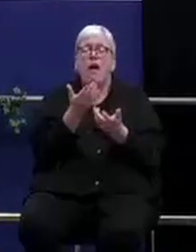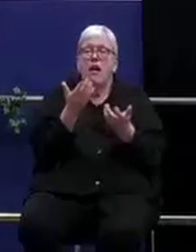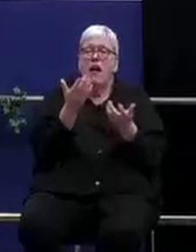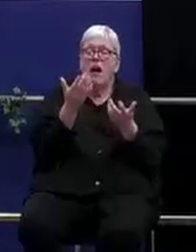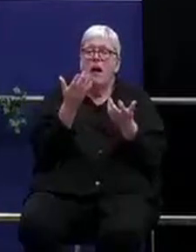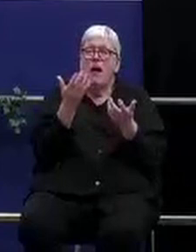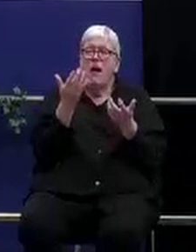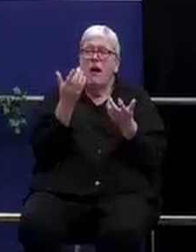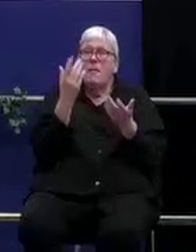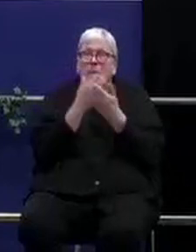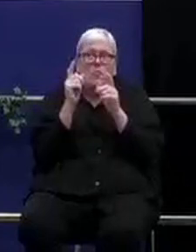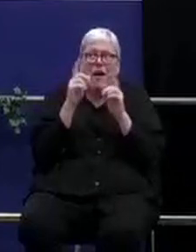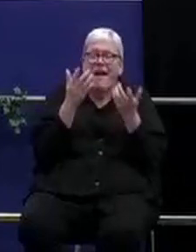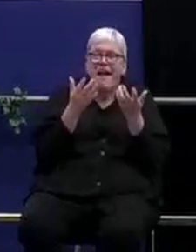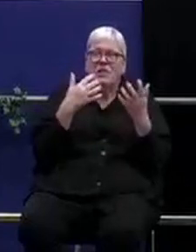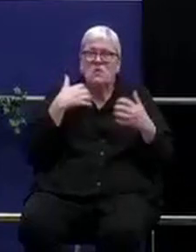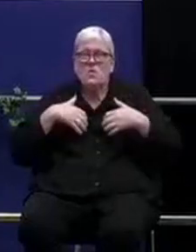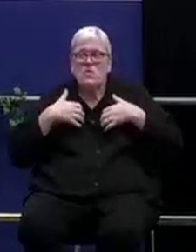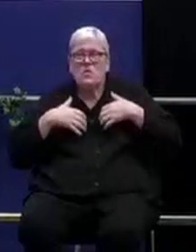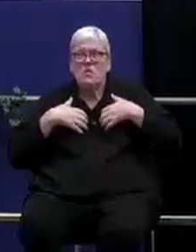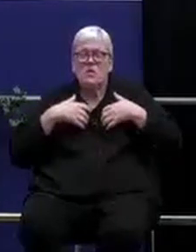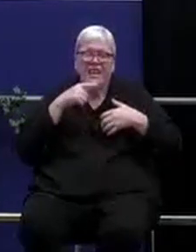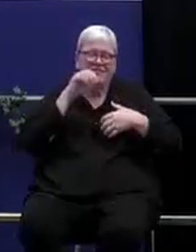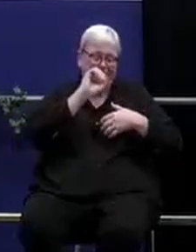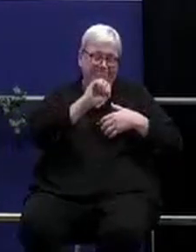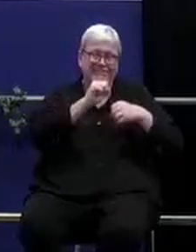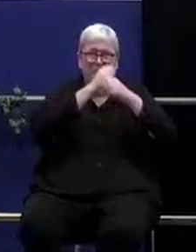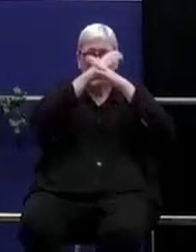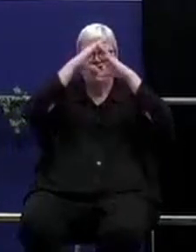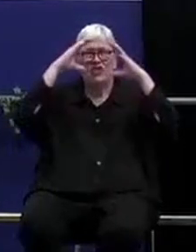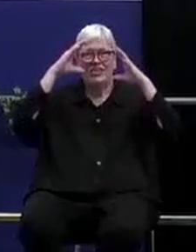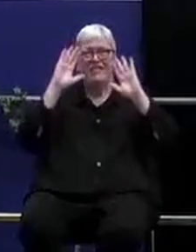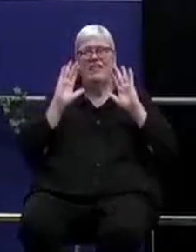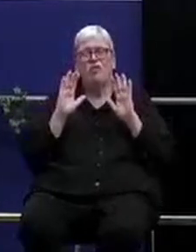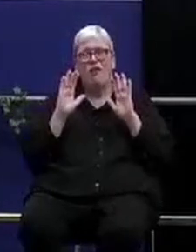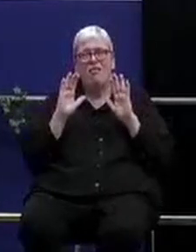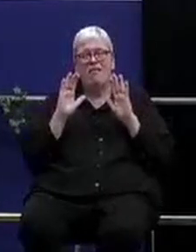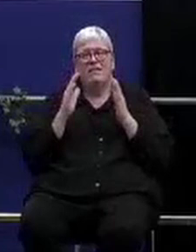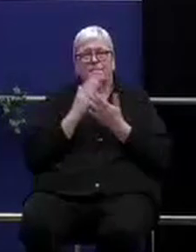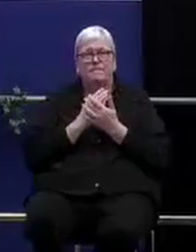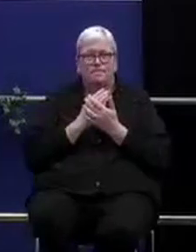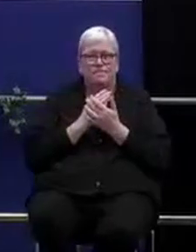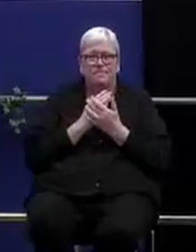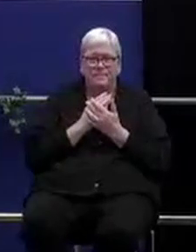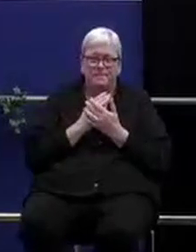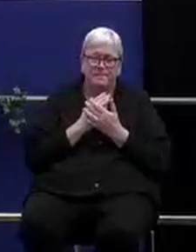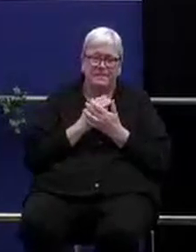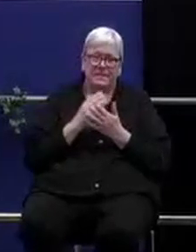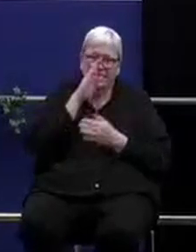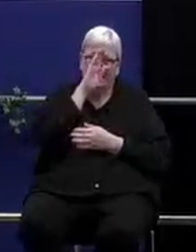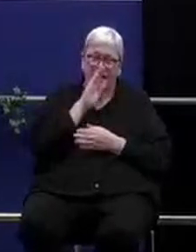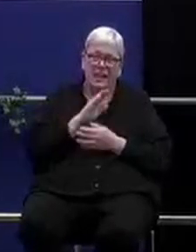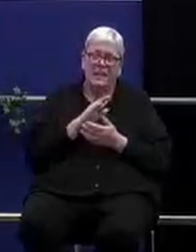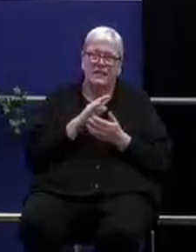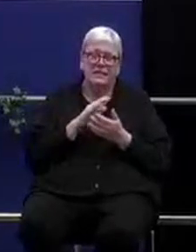know, what's it going to be? And then it just turns out to be their imaginations. And there's a bit of like, oh, you know, but your heart hurts.